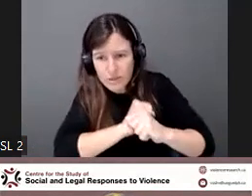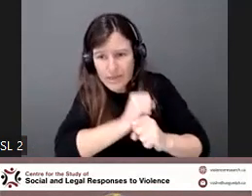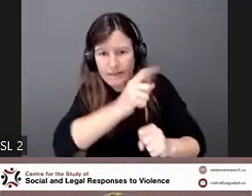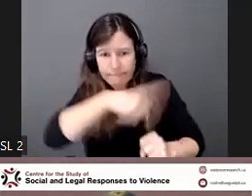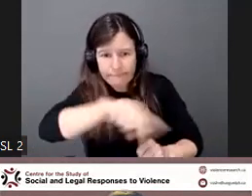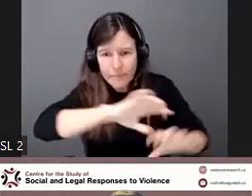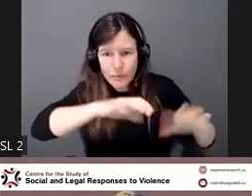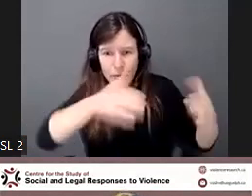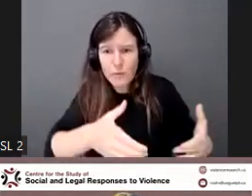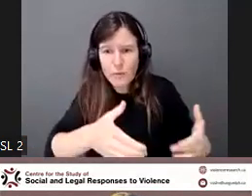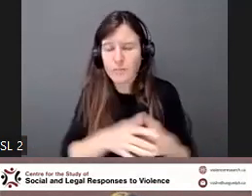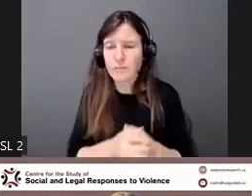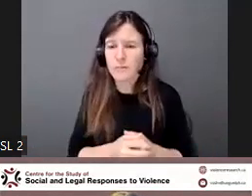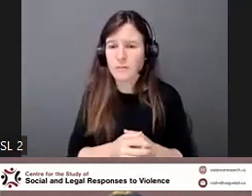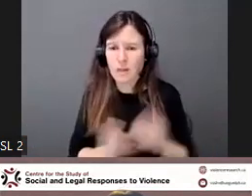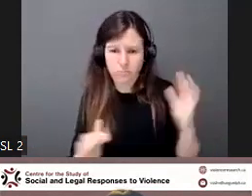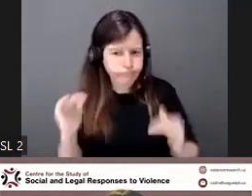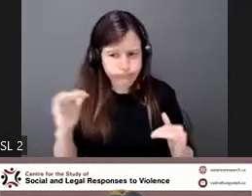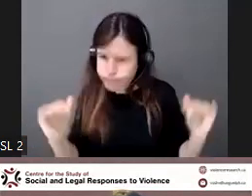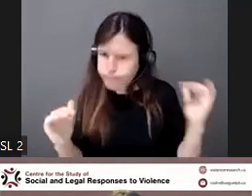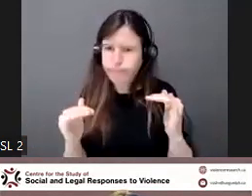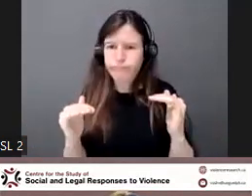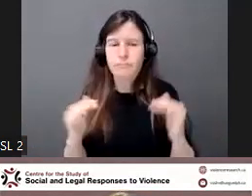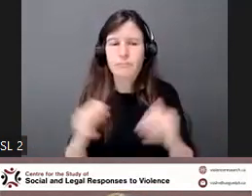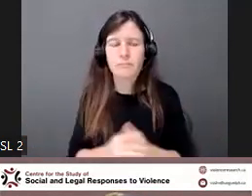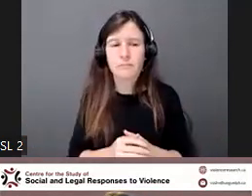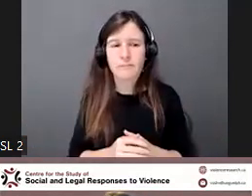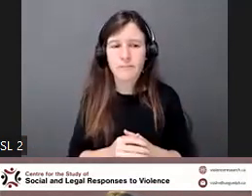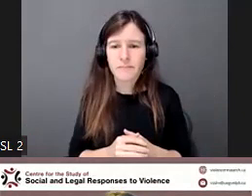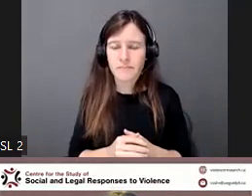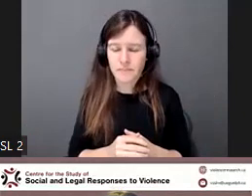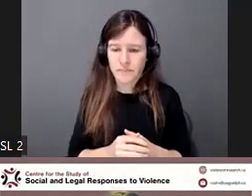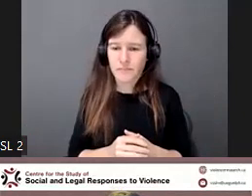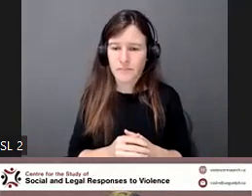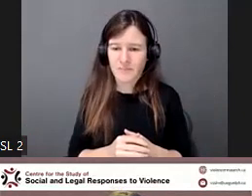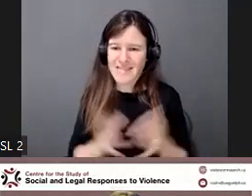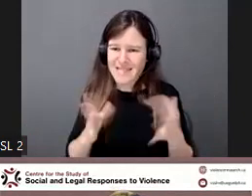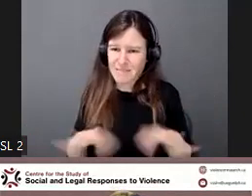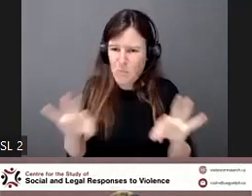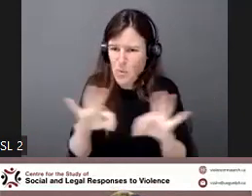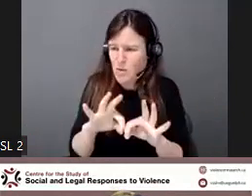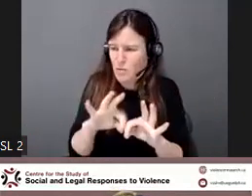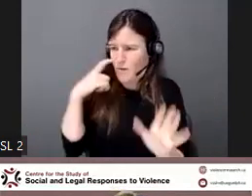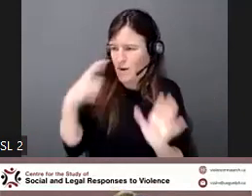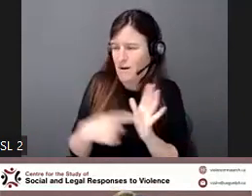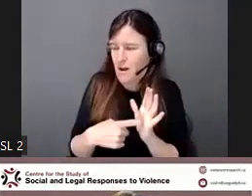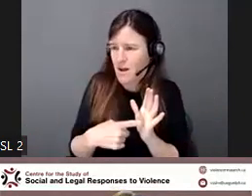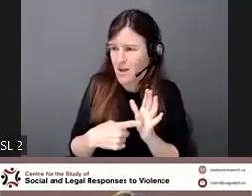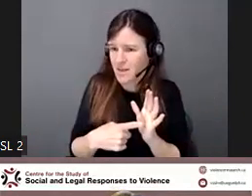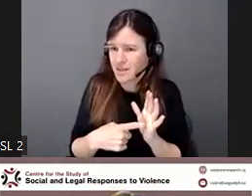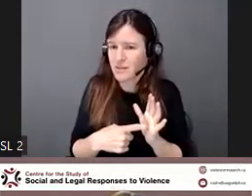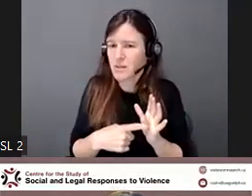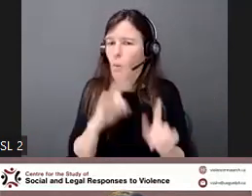However, if not to some, it is important to remind ourselves, and mostly others, that femicide affects all of us, all our